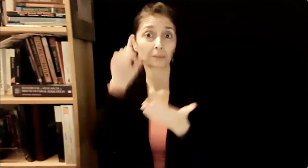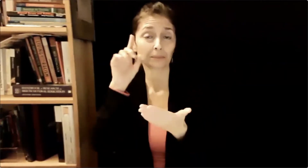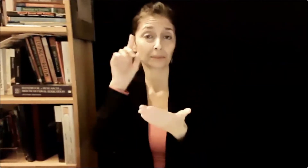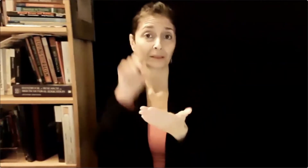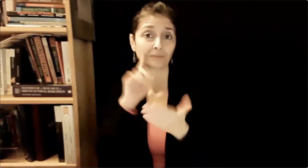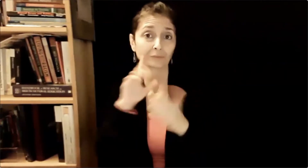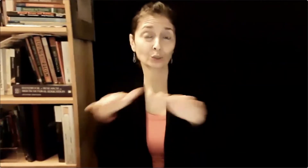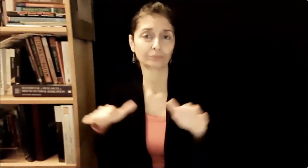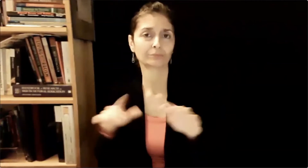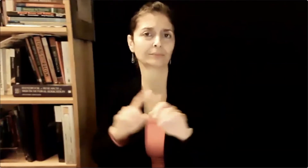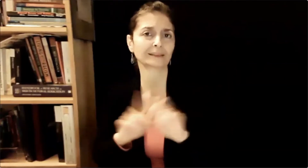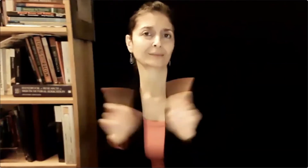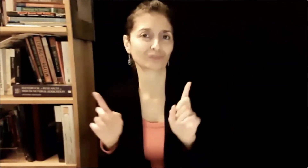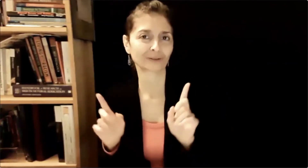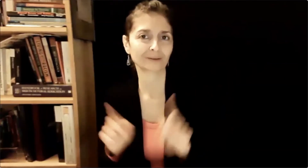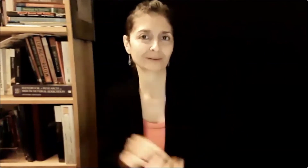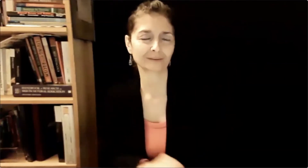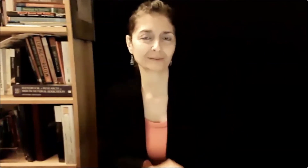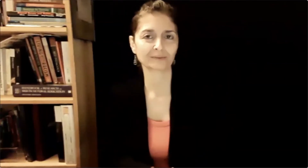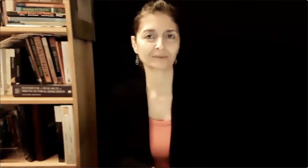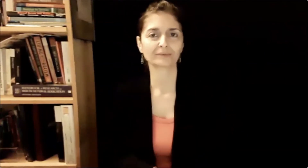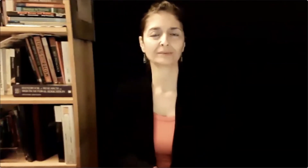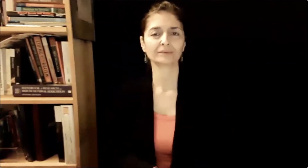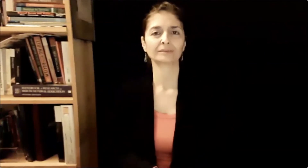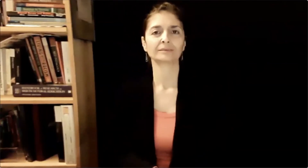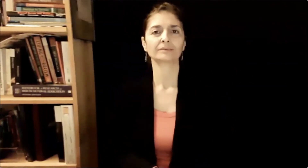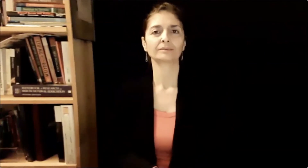Perhaps for some deaf children, it's different.